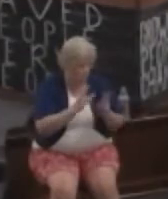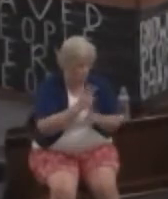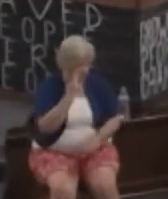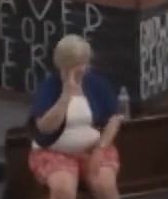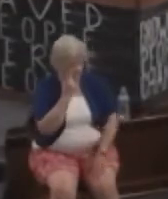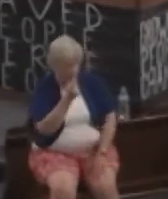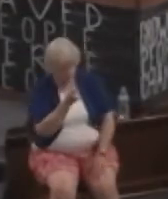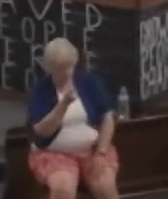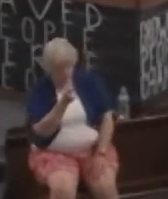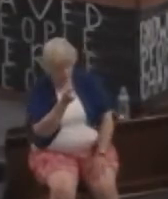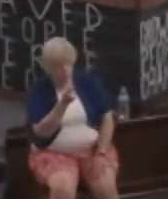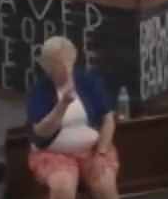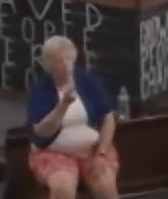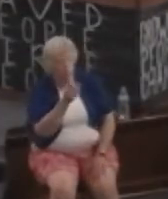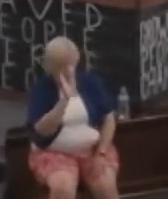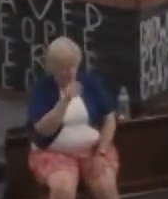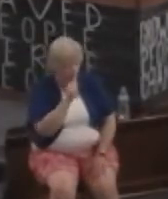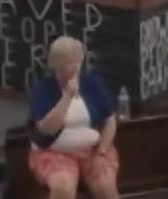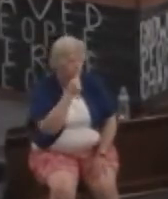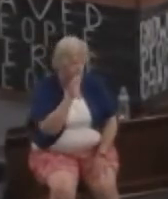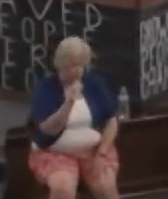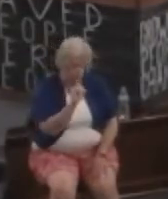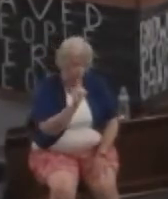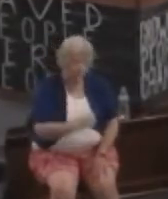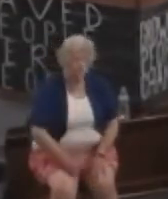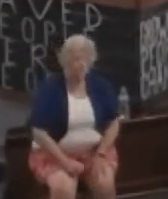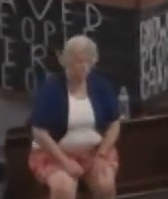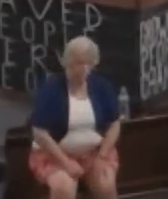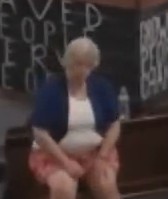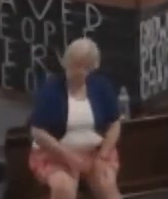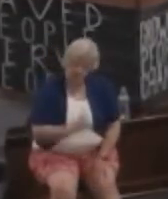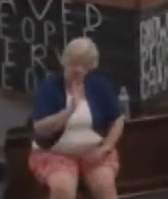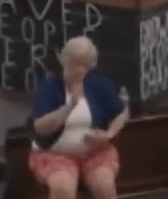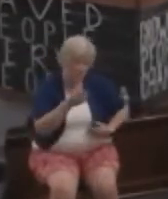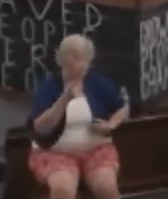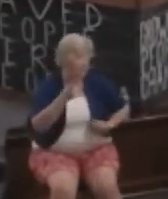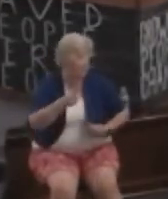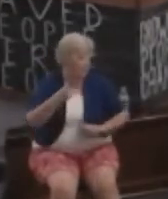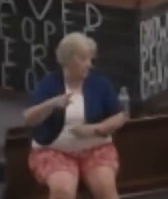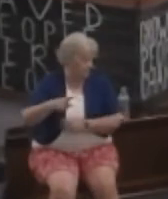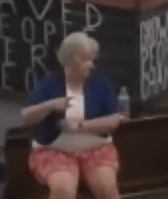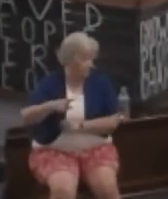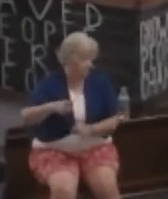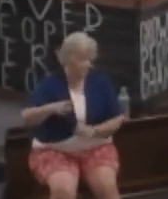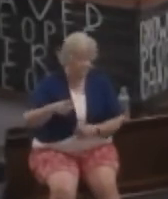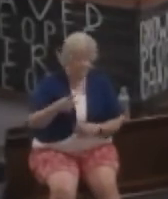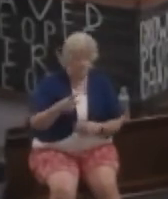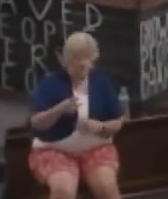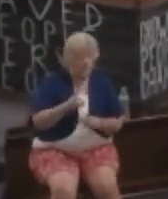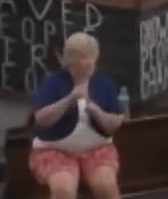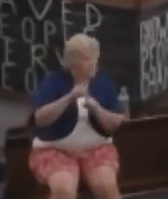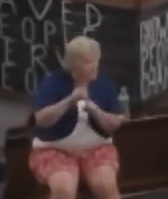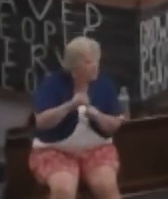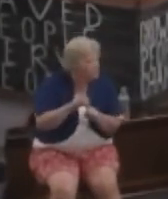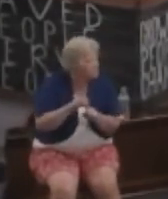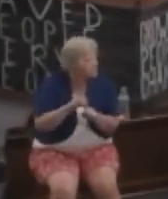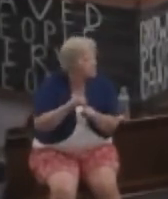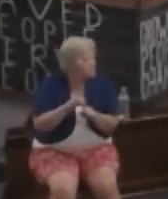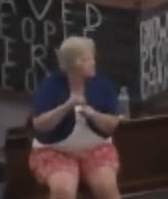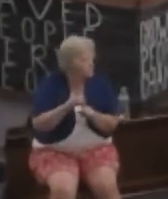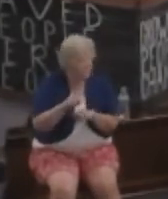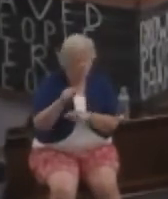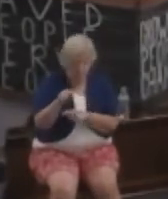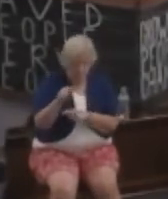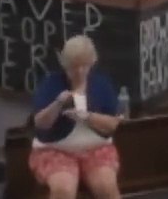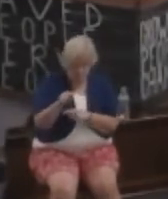Christ suffered. We are going to suffer. It's going to happen. Jesus tells the disciples and us in John 15, 18 through